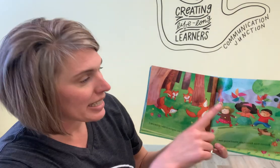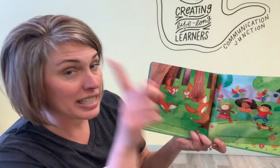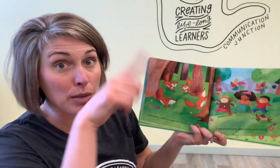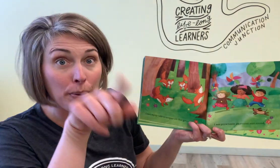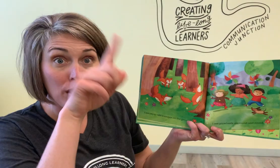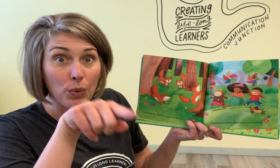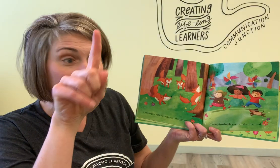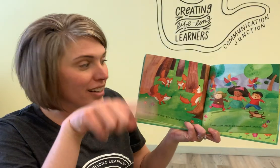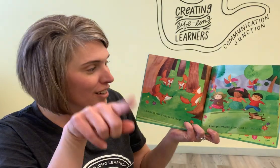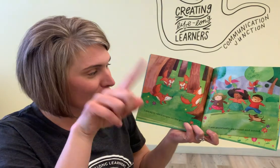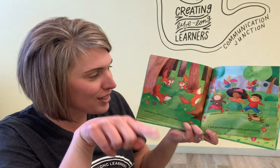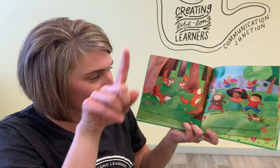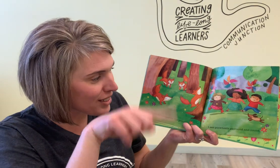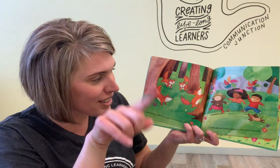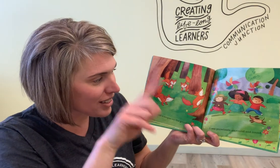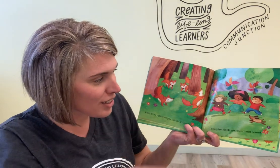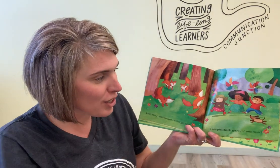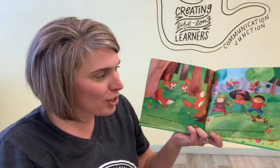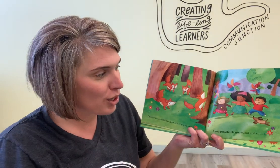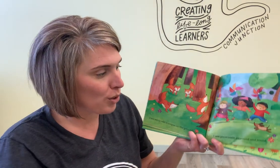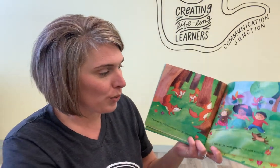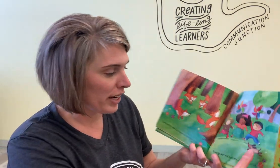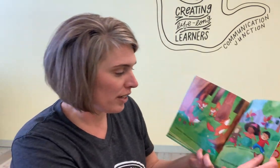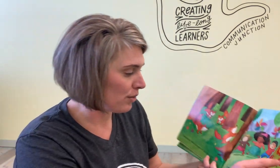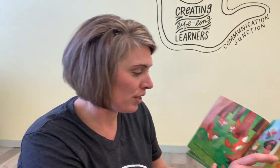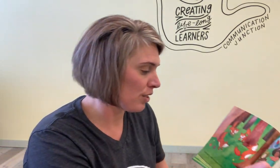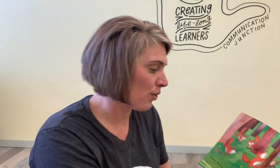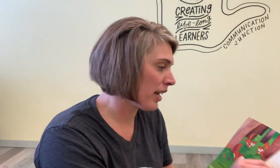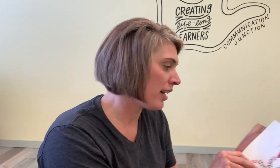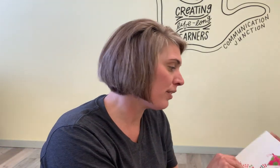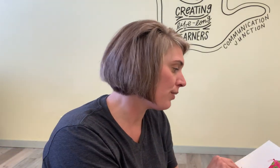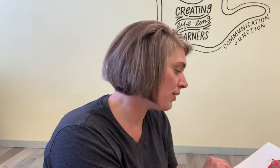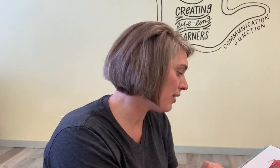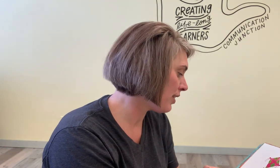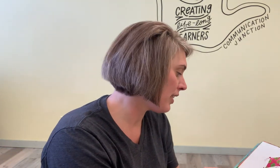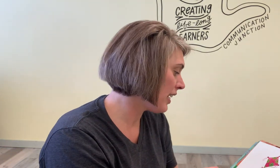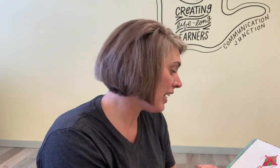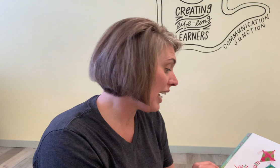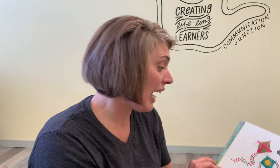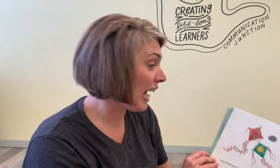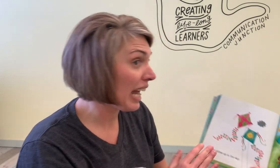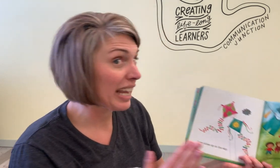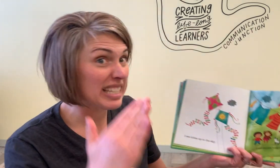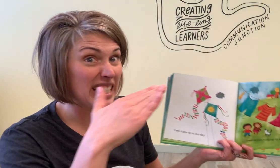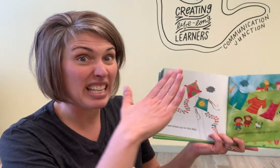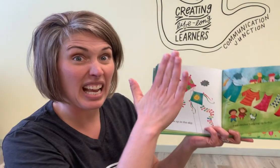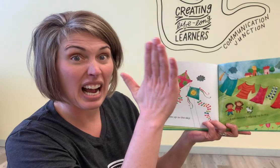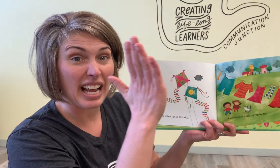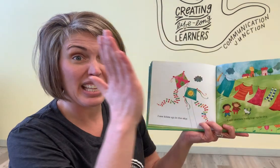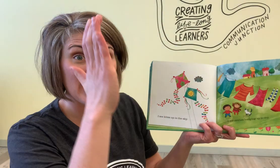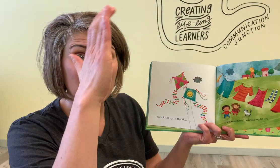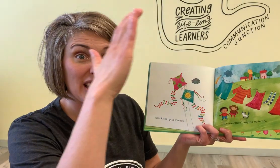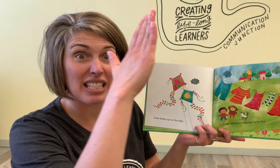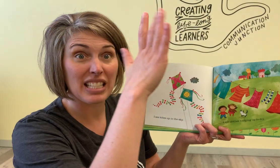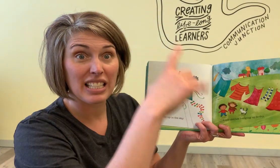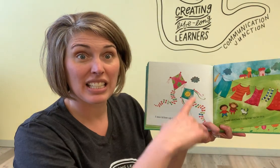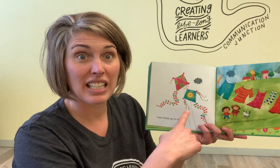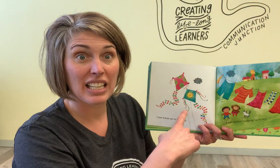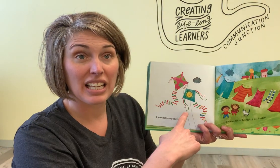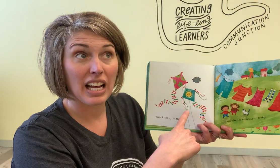see pinwheels go round and round. I see kites